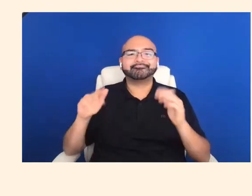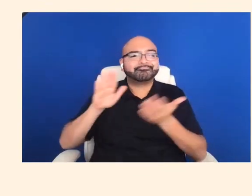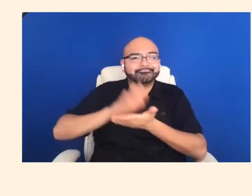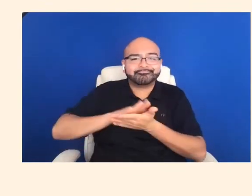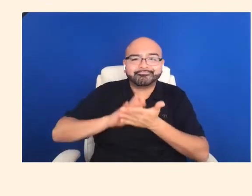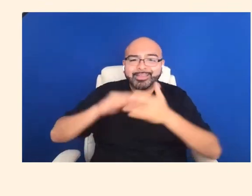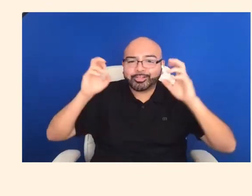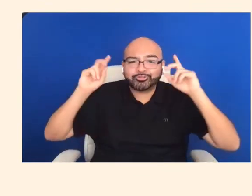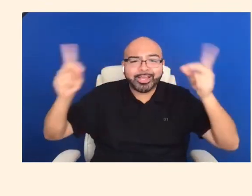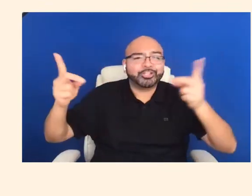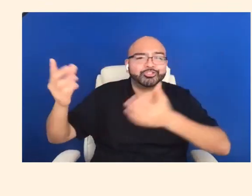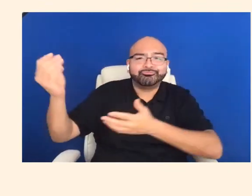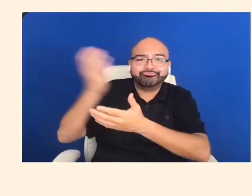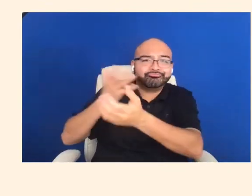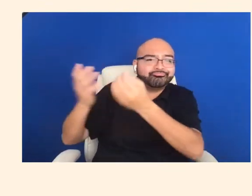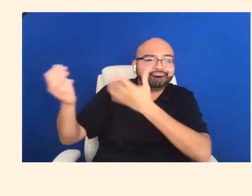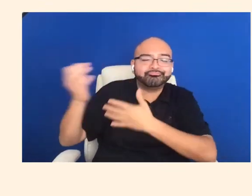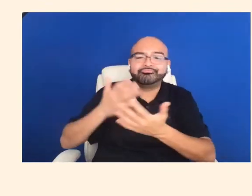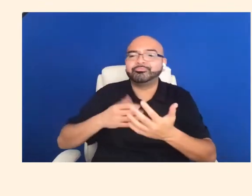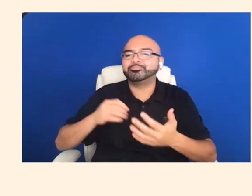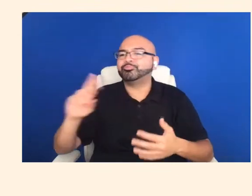education or that I need